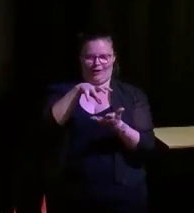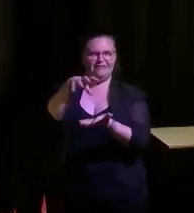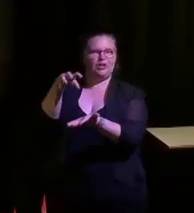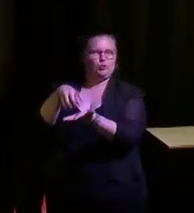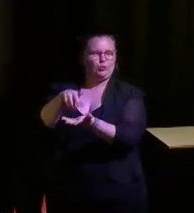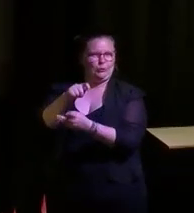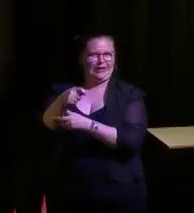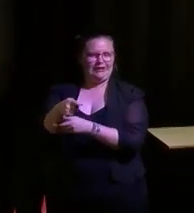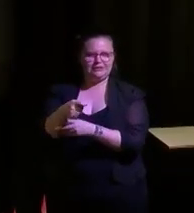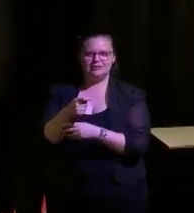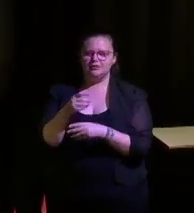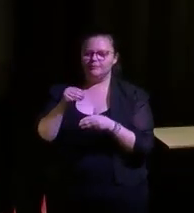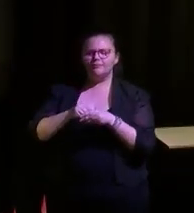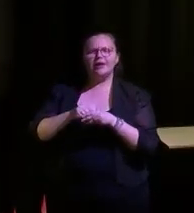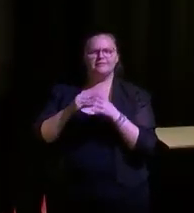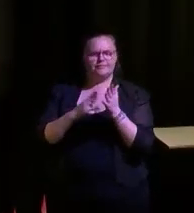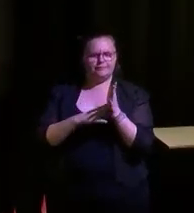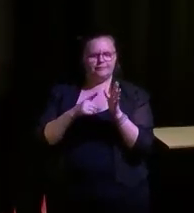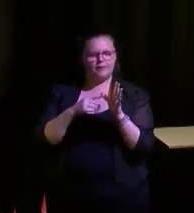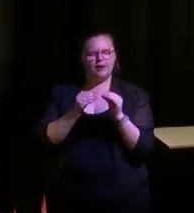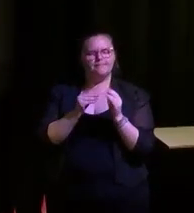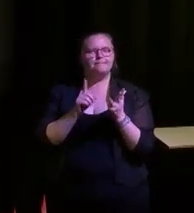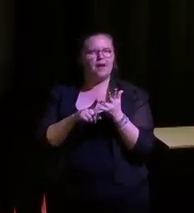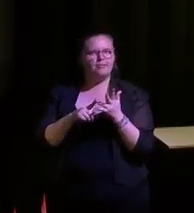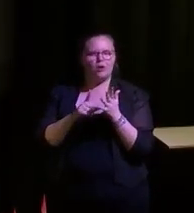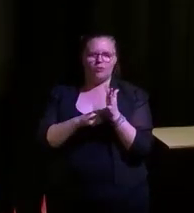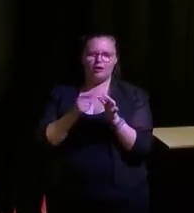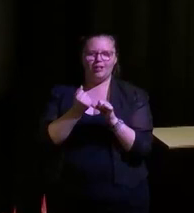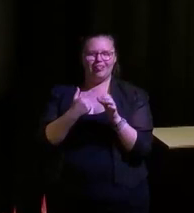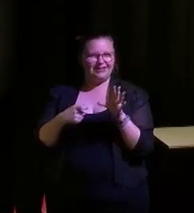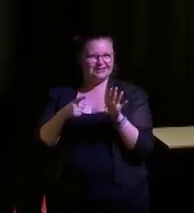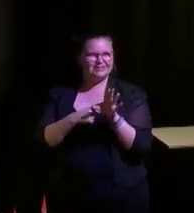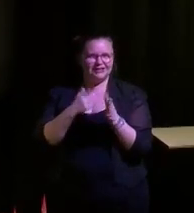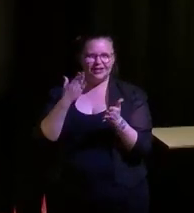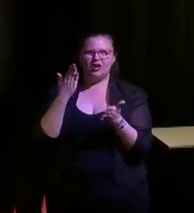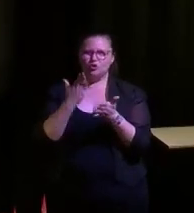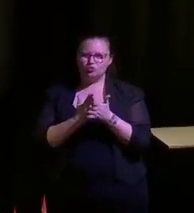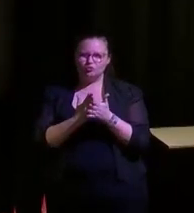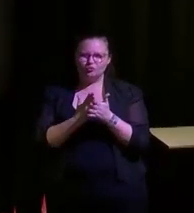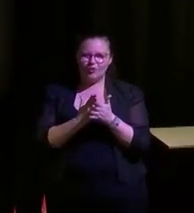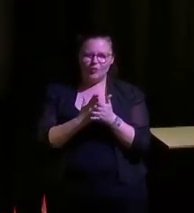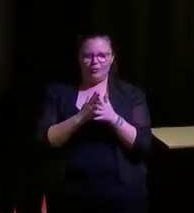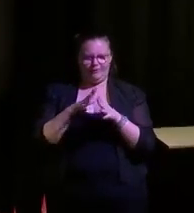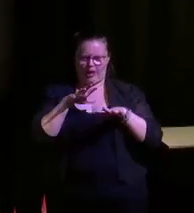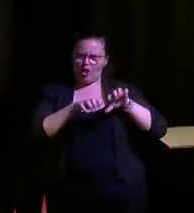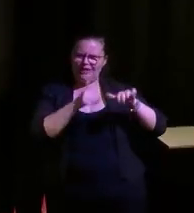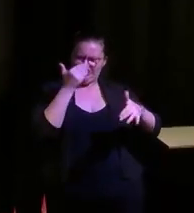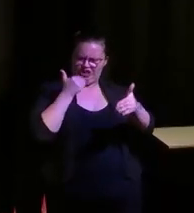guess part of the Mabo legacy is actively decolonising Australian history in the legal sense